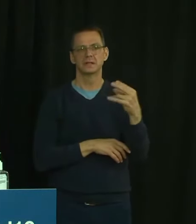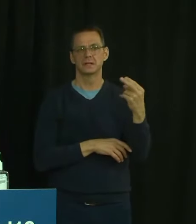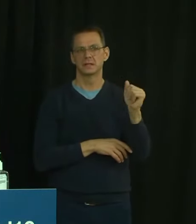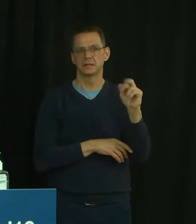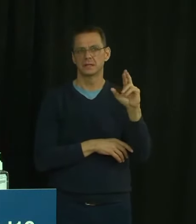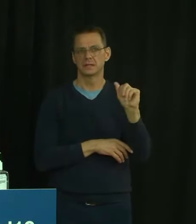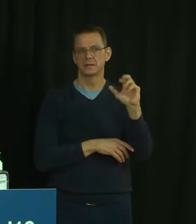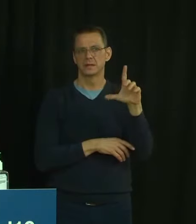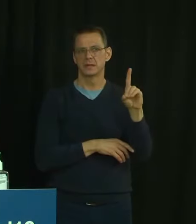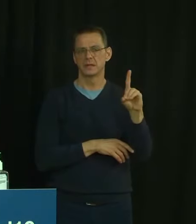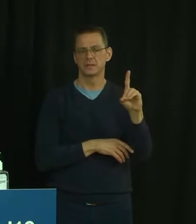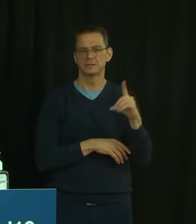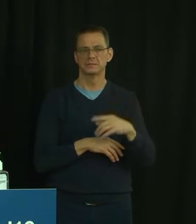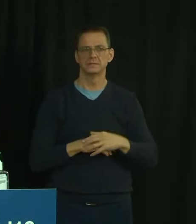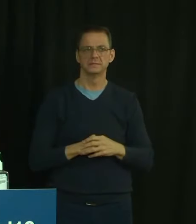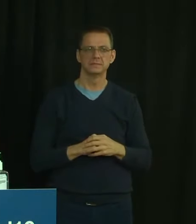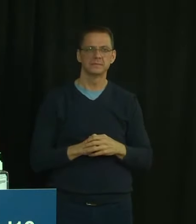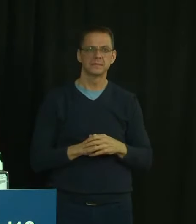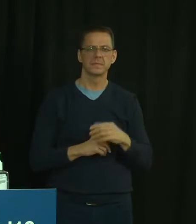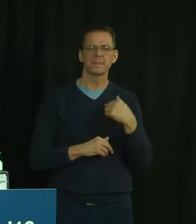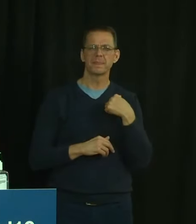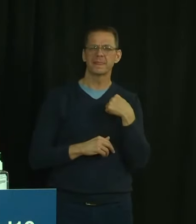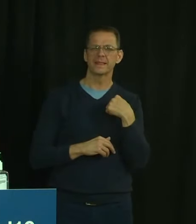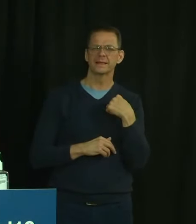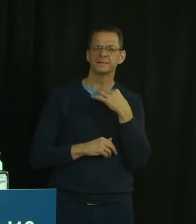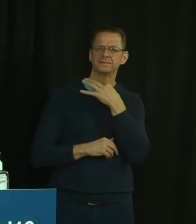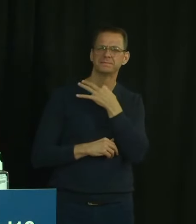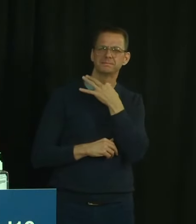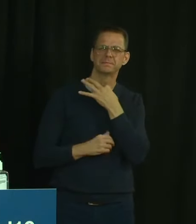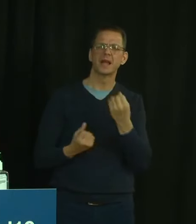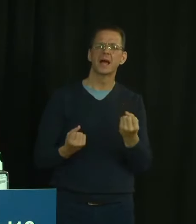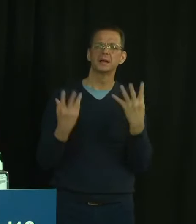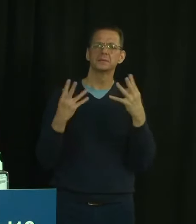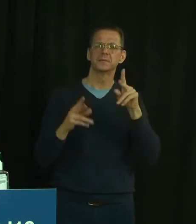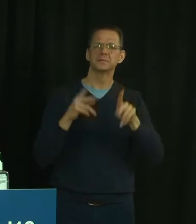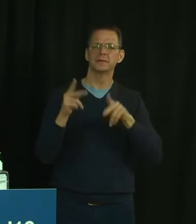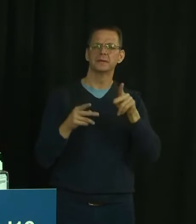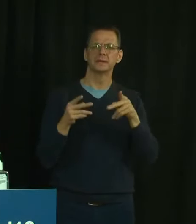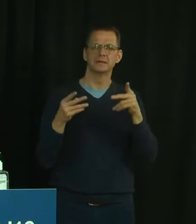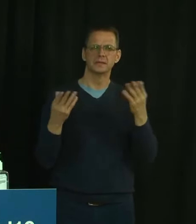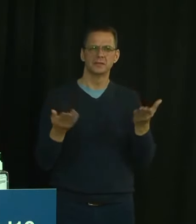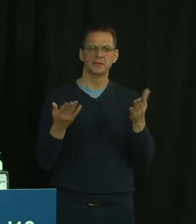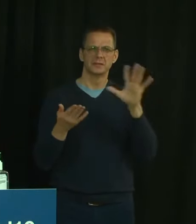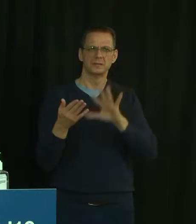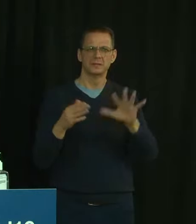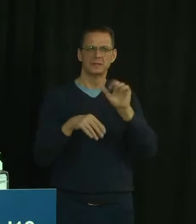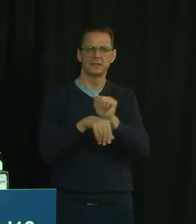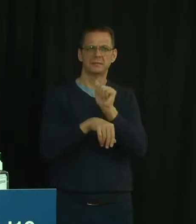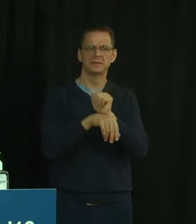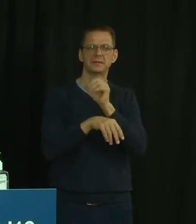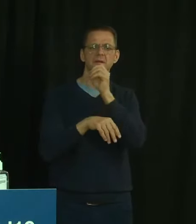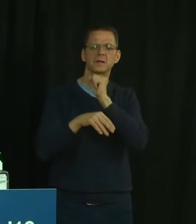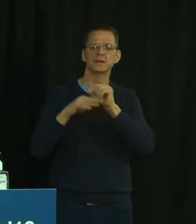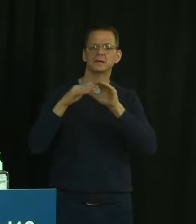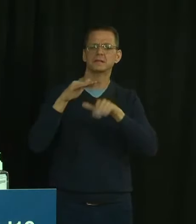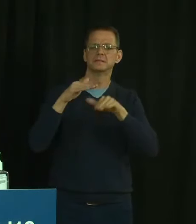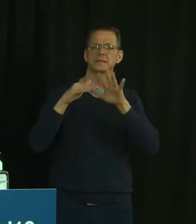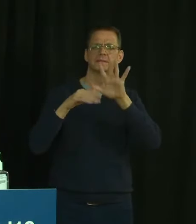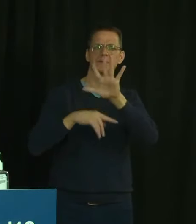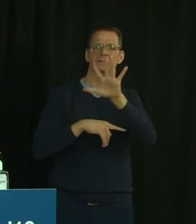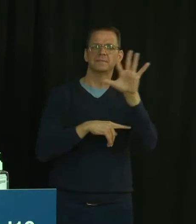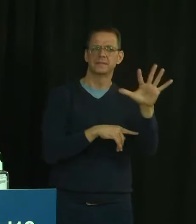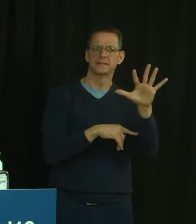Alberta under 55 have been vaccinated with AstraZeneca? It's my understanding that approximately